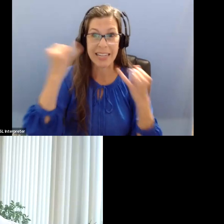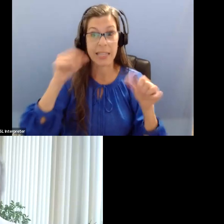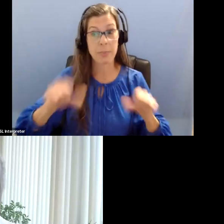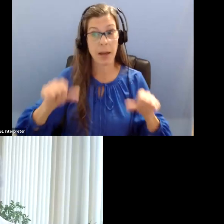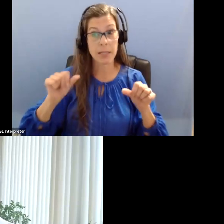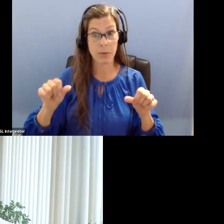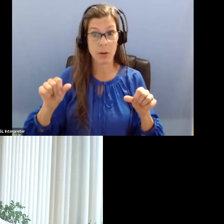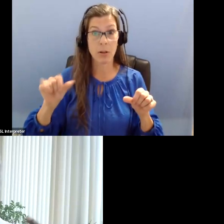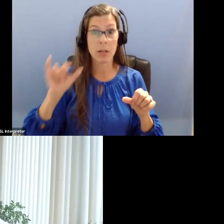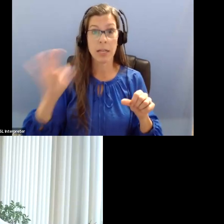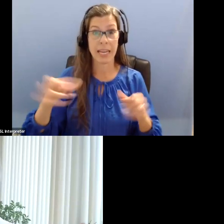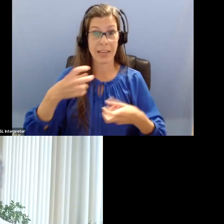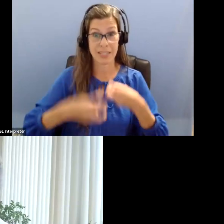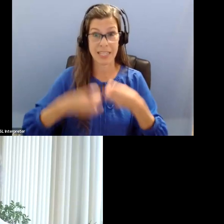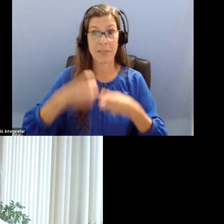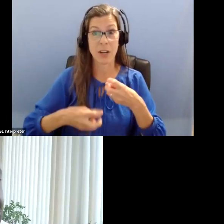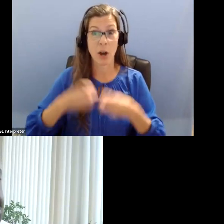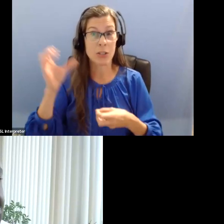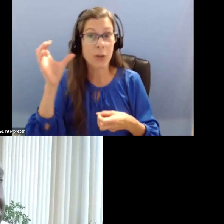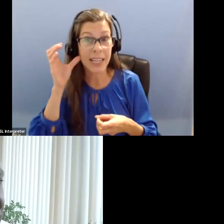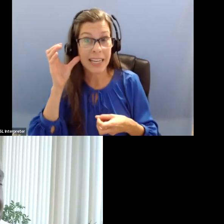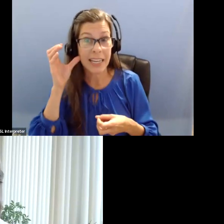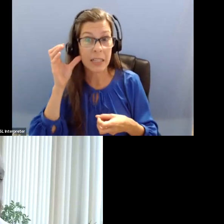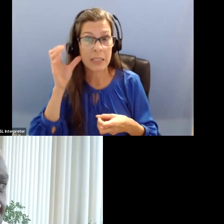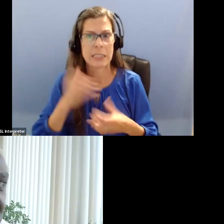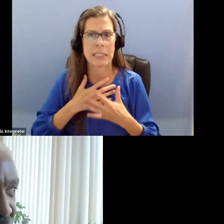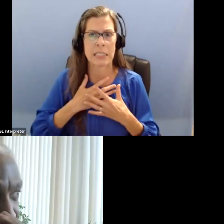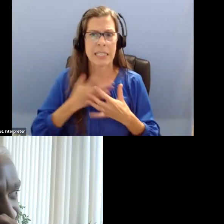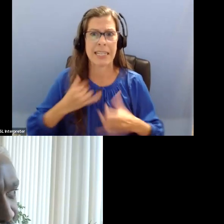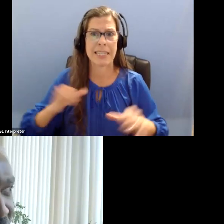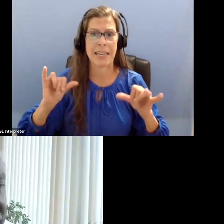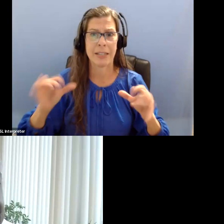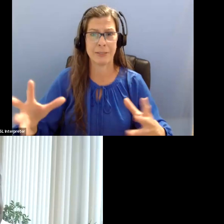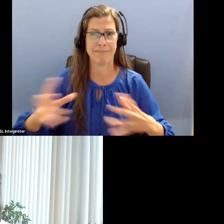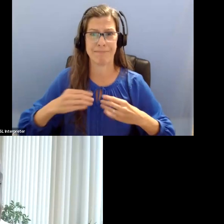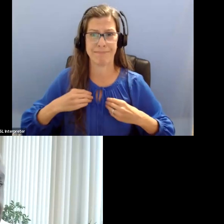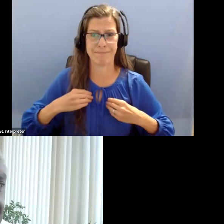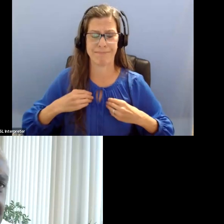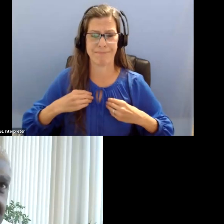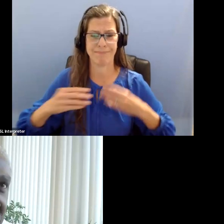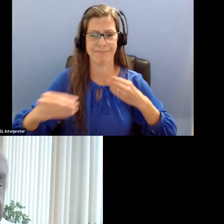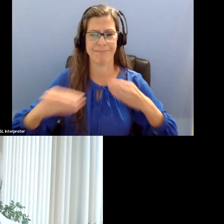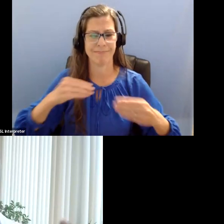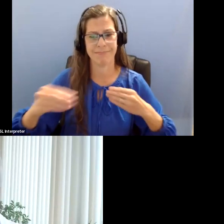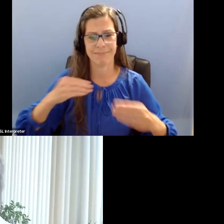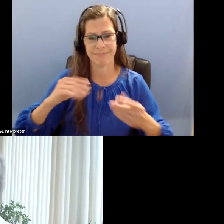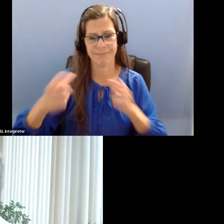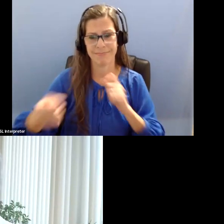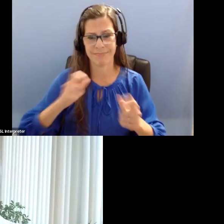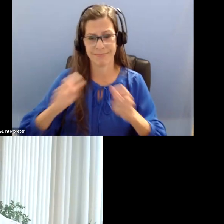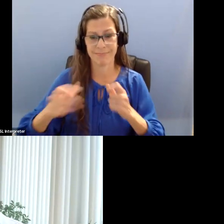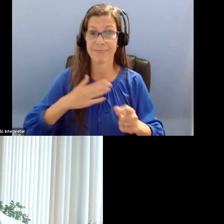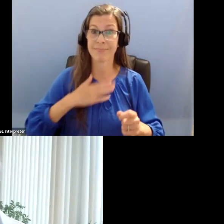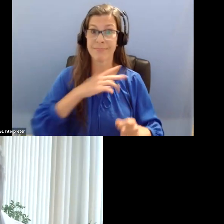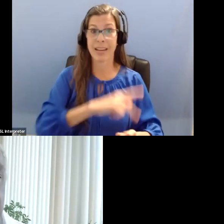even when it is difficult to hear sometimes. From my own personal experience, I'm very proud of